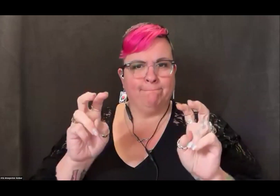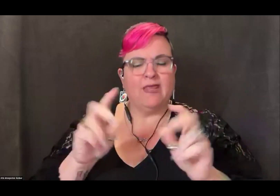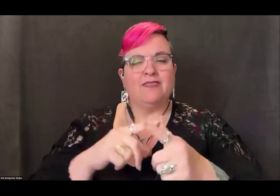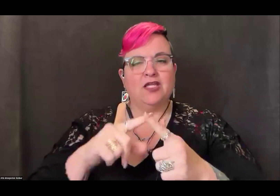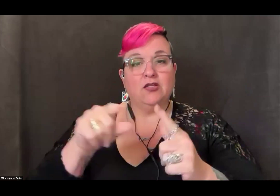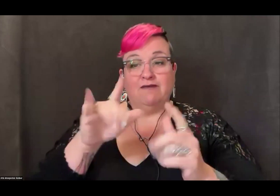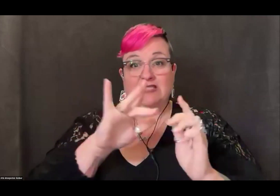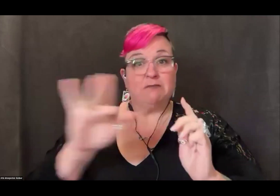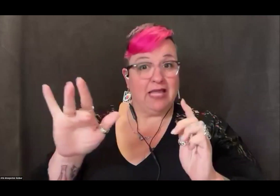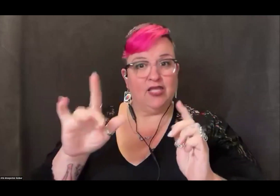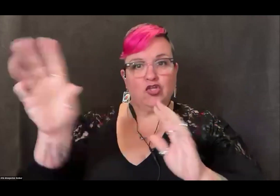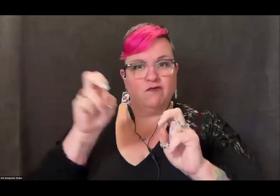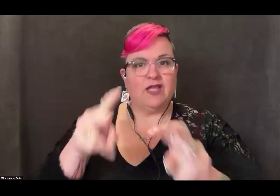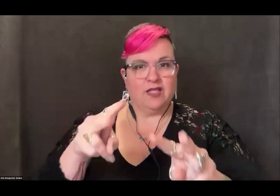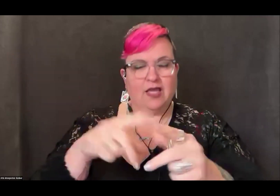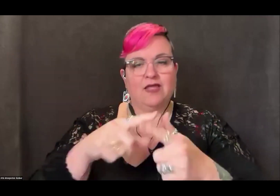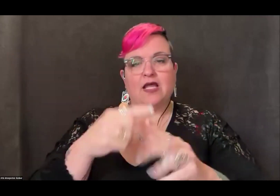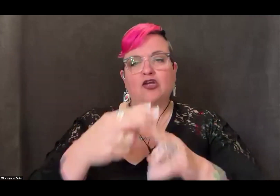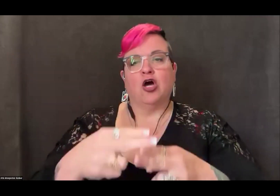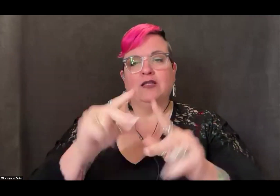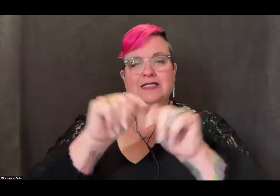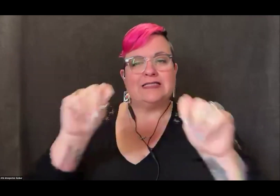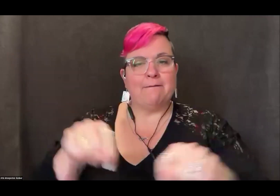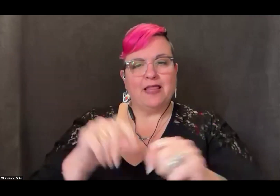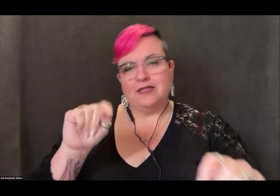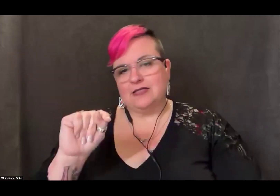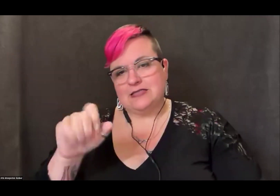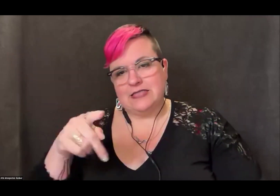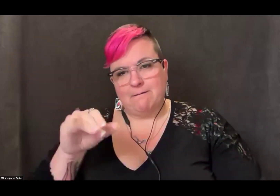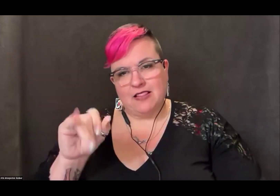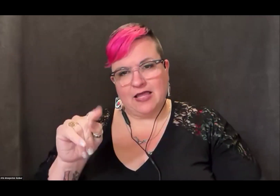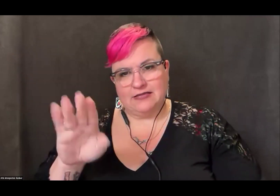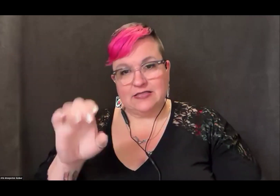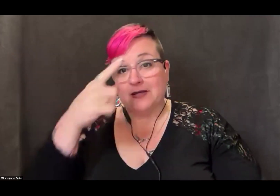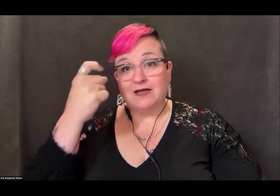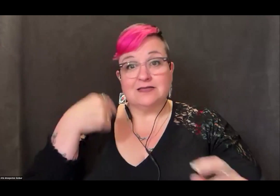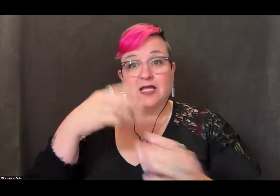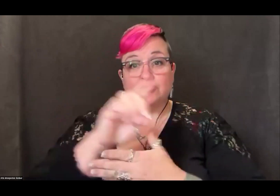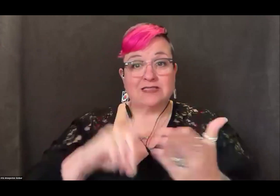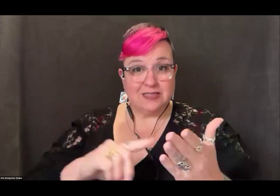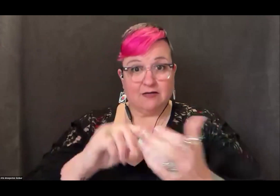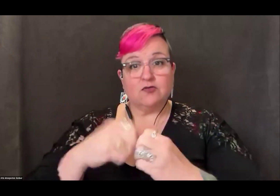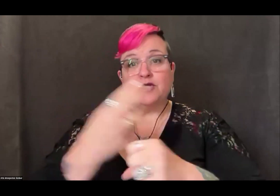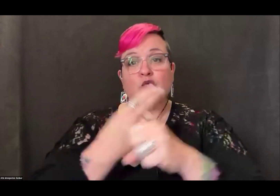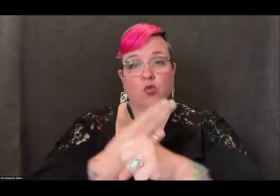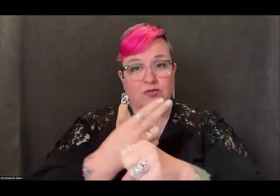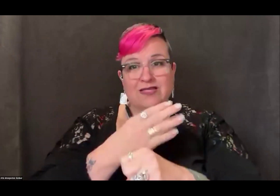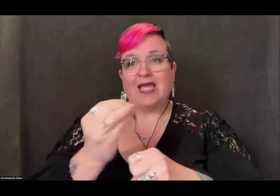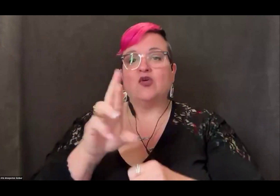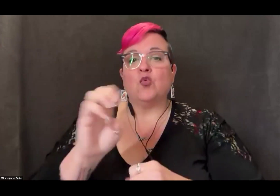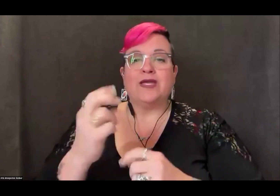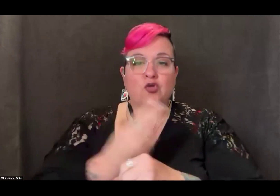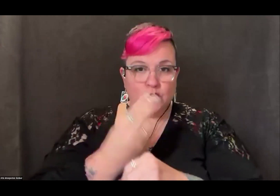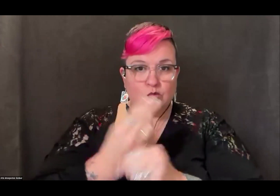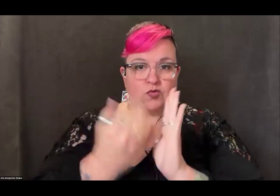blank. I call them a template because they are designed to be used and